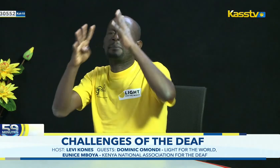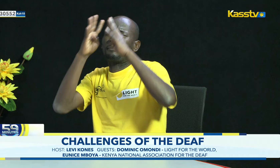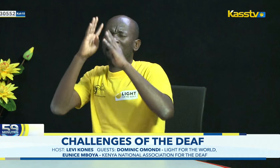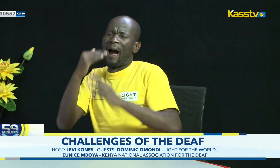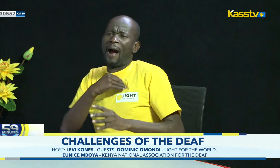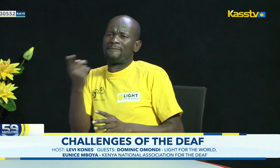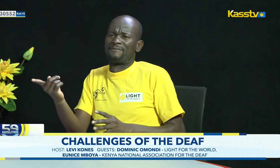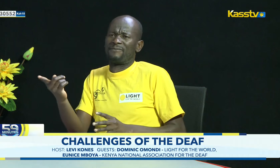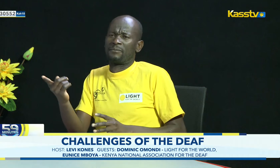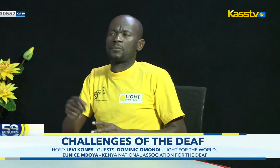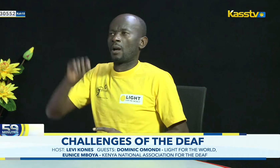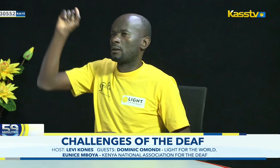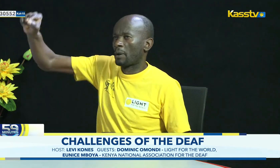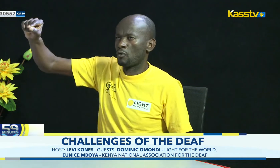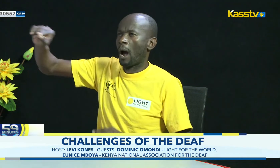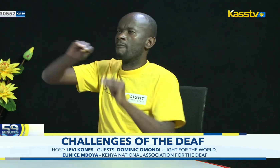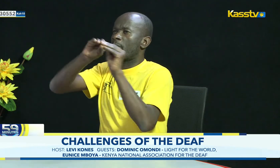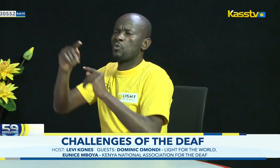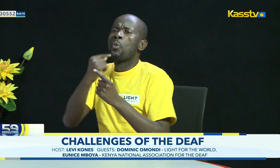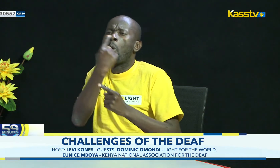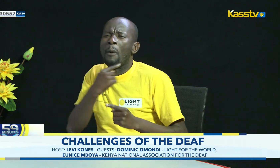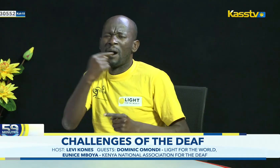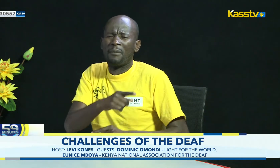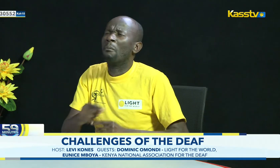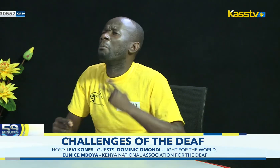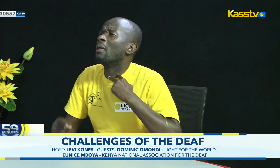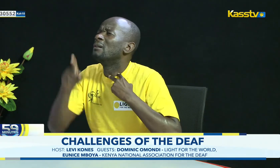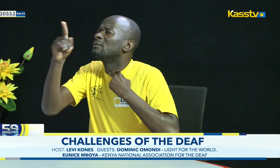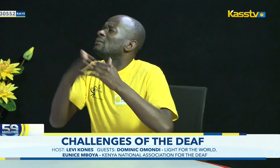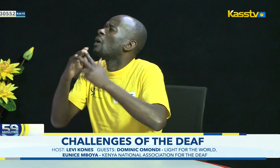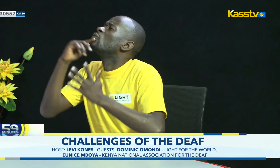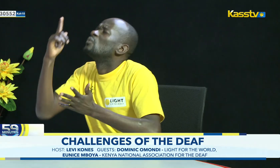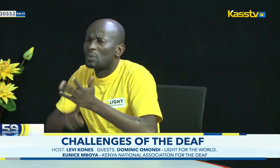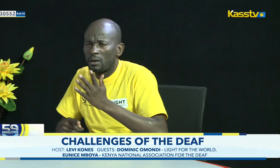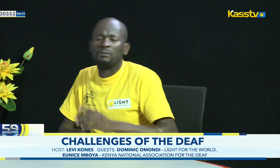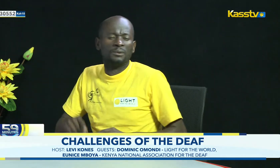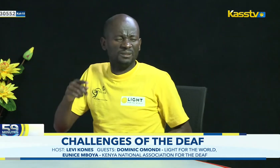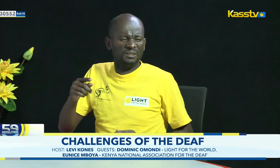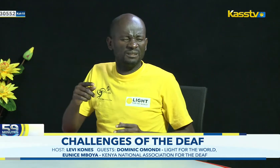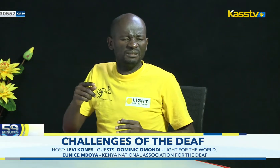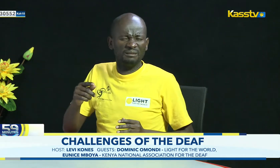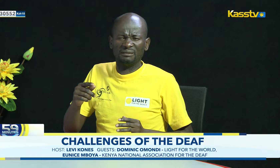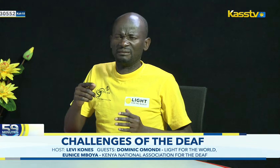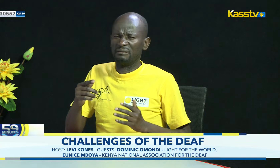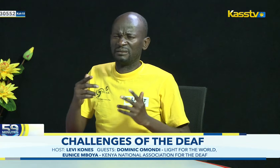to an interpreter, and it becomes hard for you to do that. So you are in class, and the teaching is